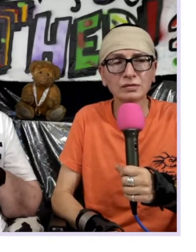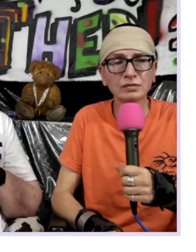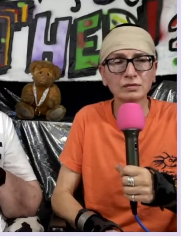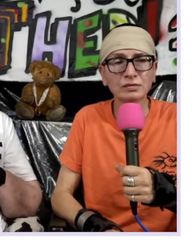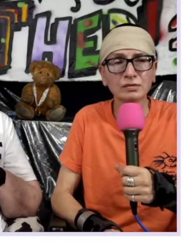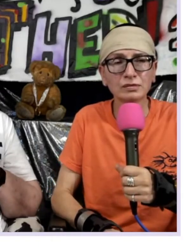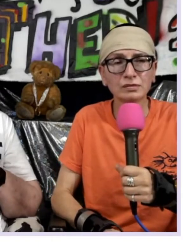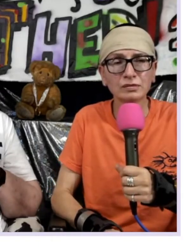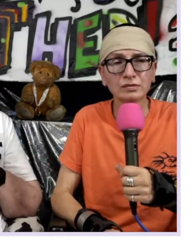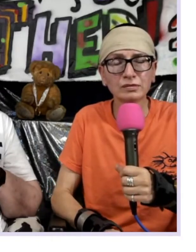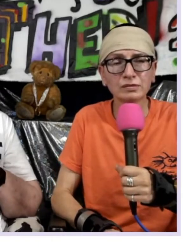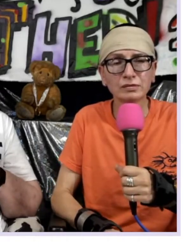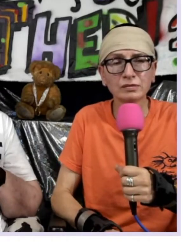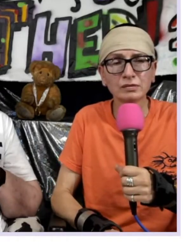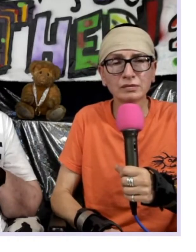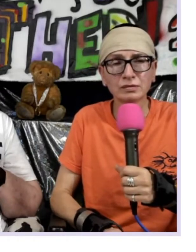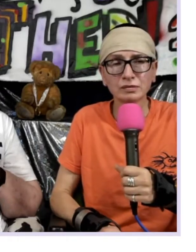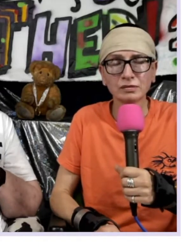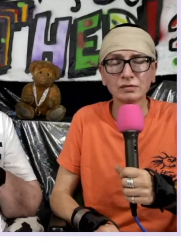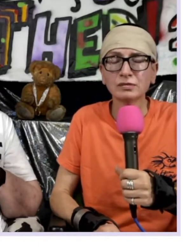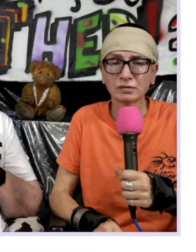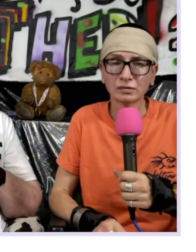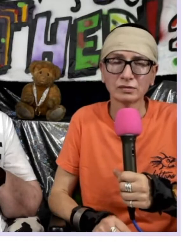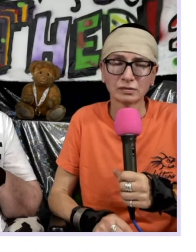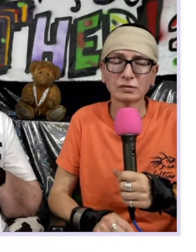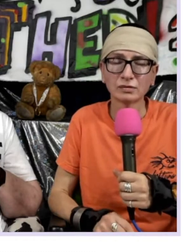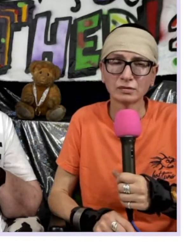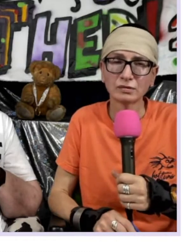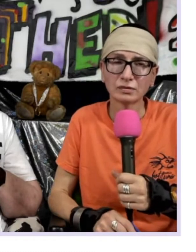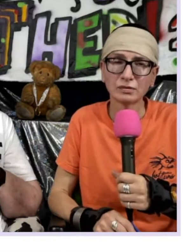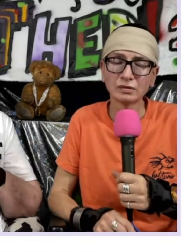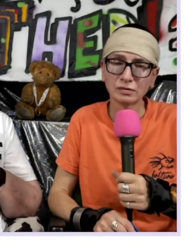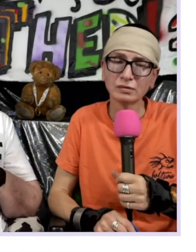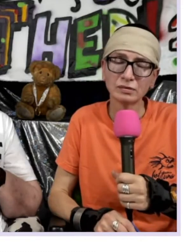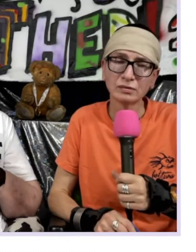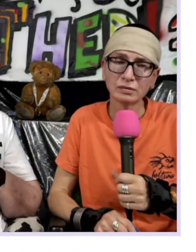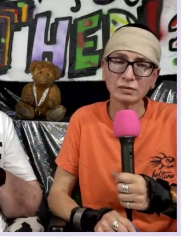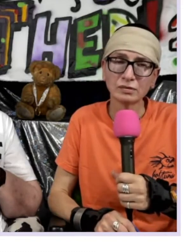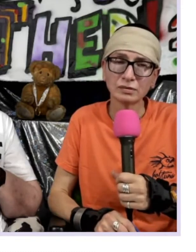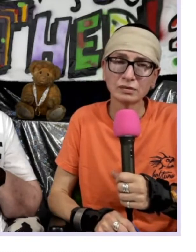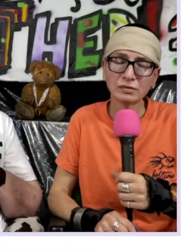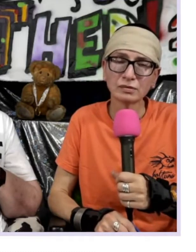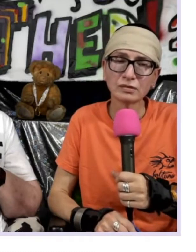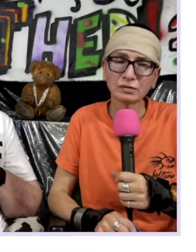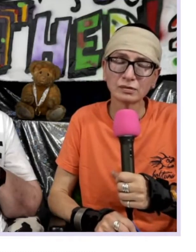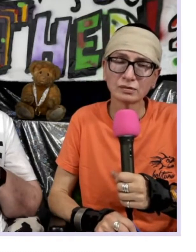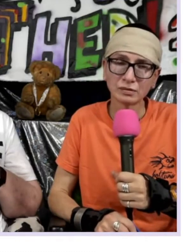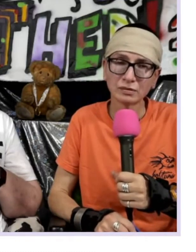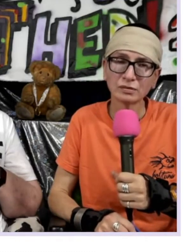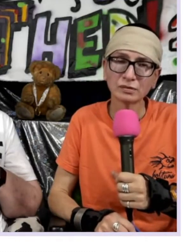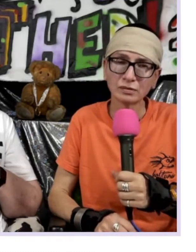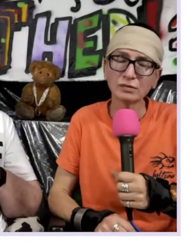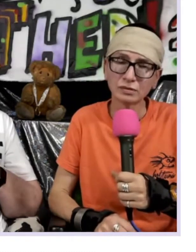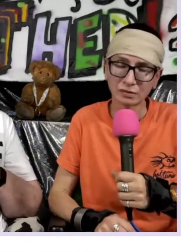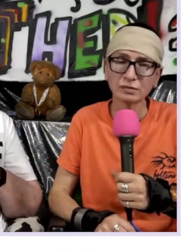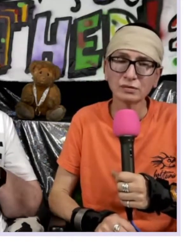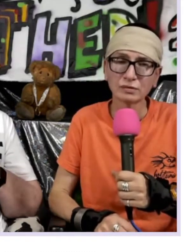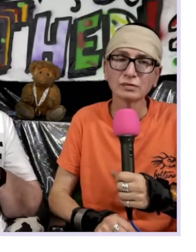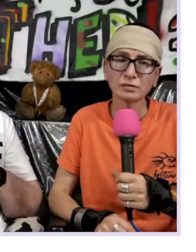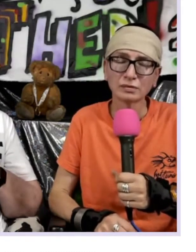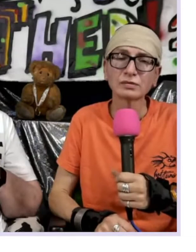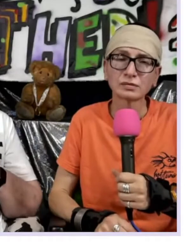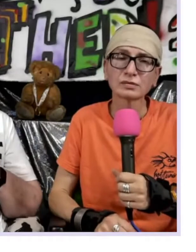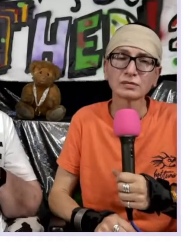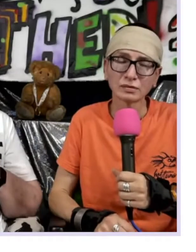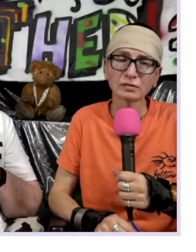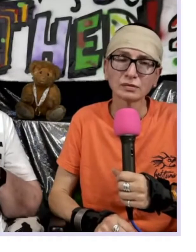because as you've just said, you know, there is some testing issues, and we want to make sure that there is faith in the process of